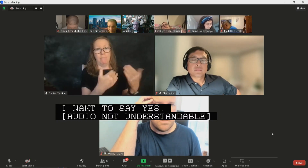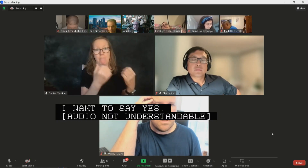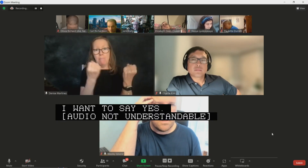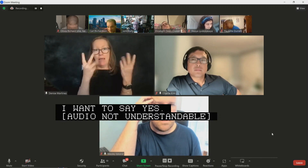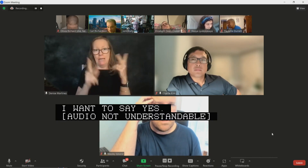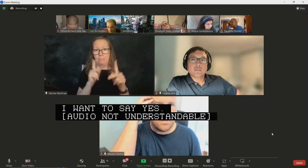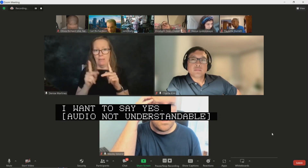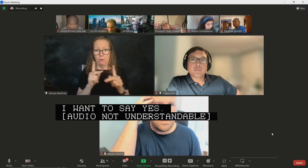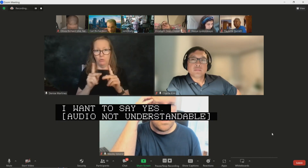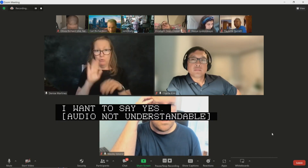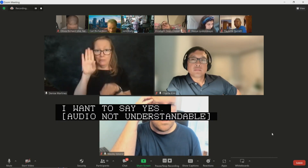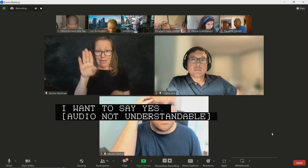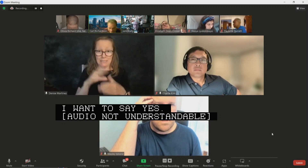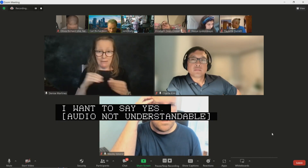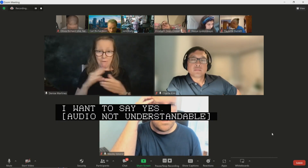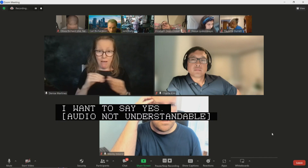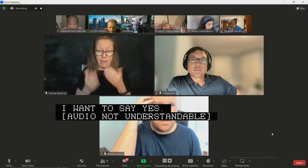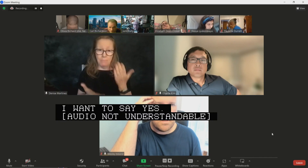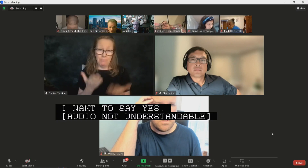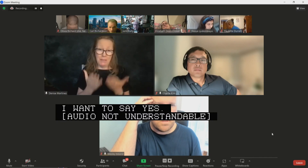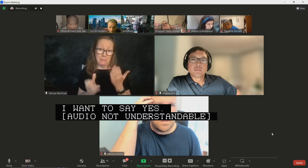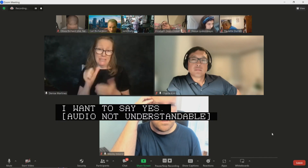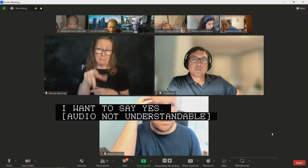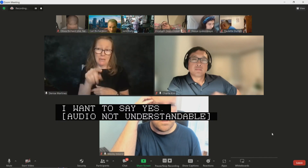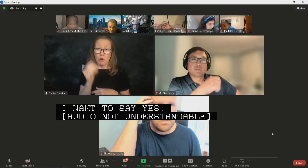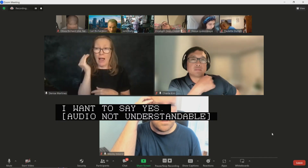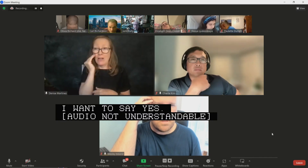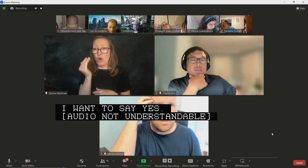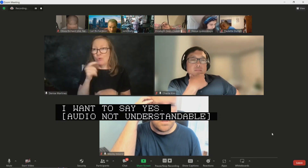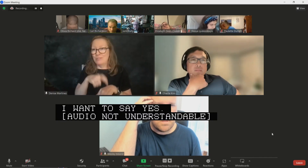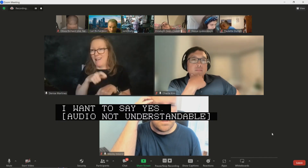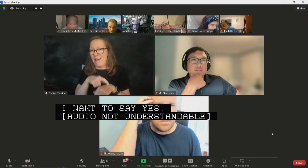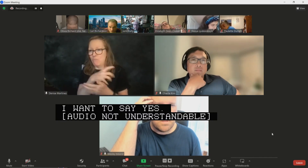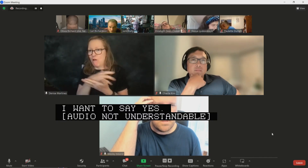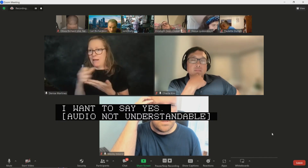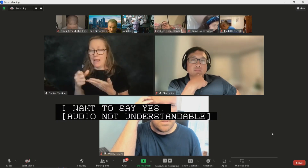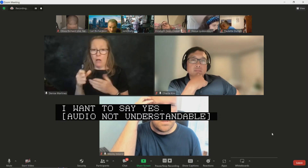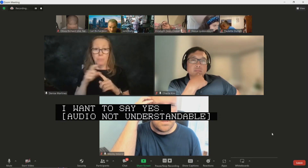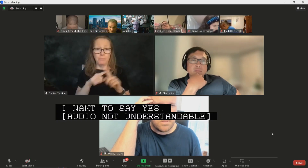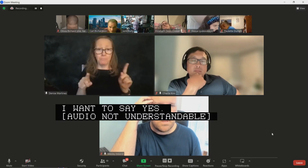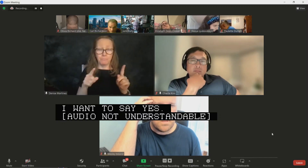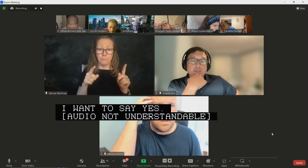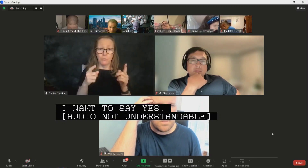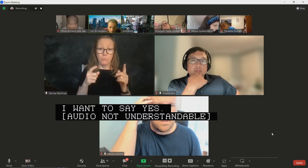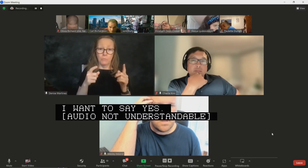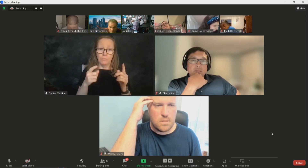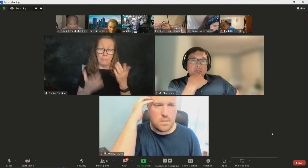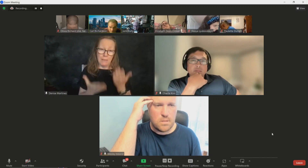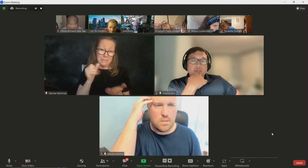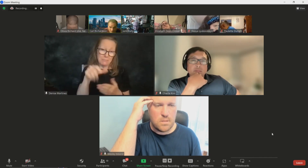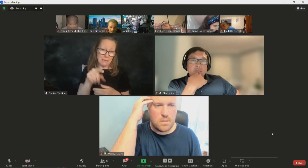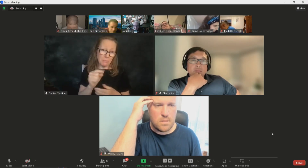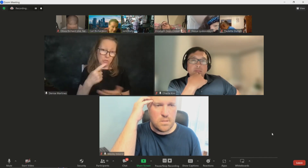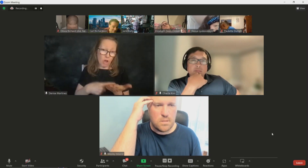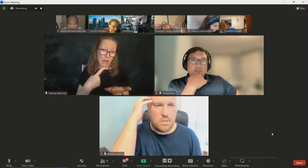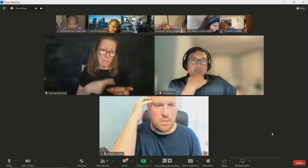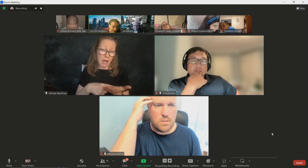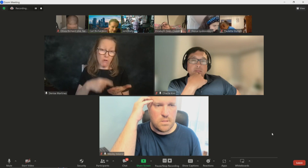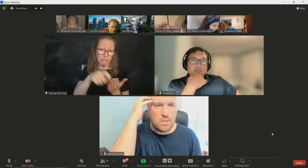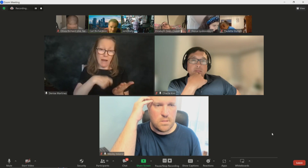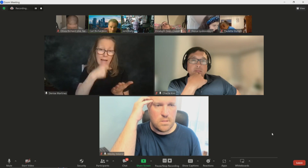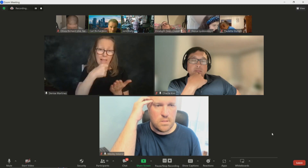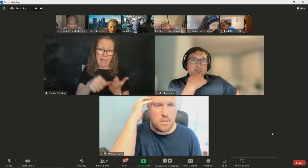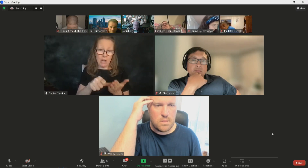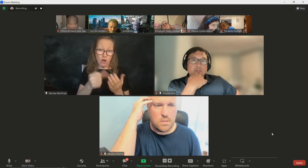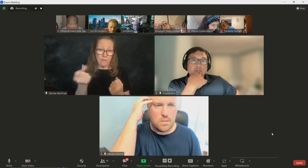And maybe in September, since I know we're running short of time, we can talk about writing a letter of support and maybe even